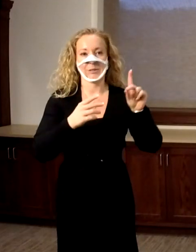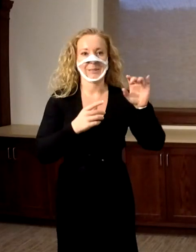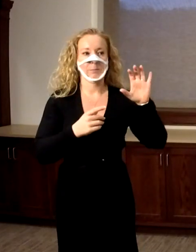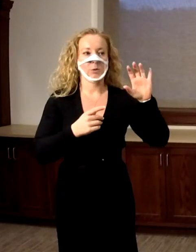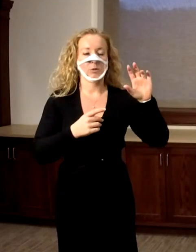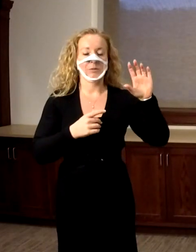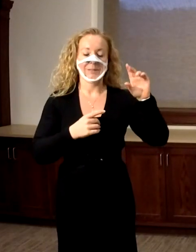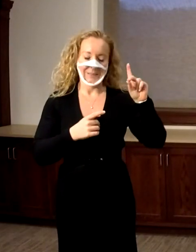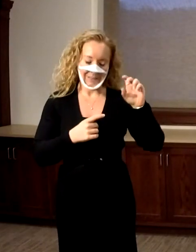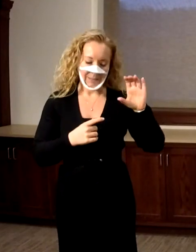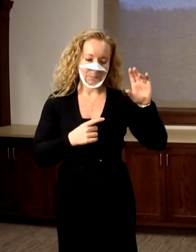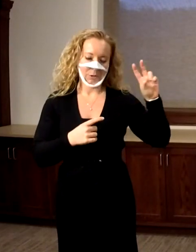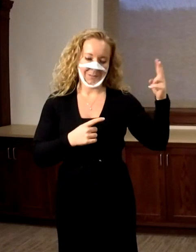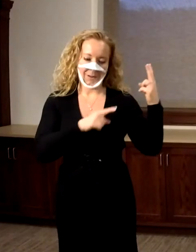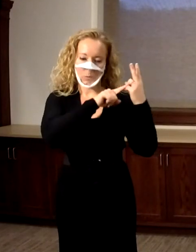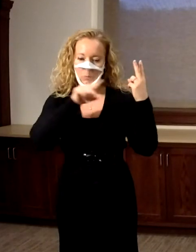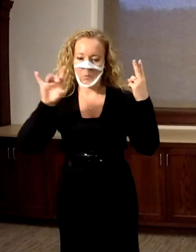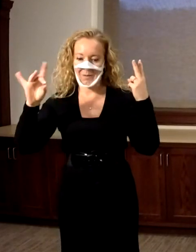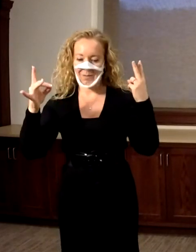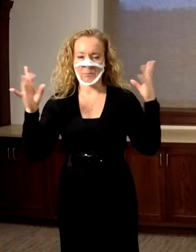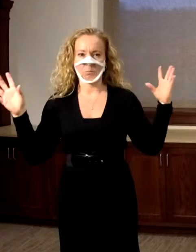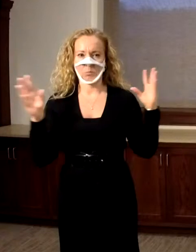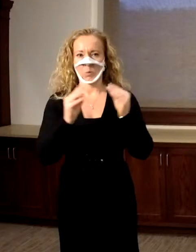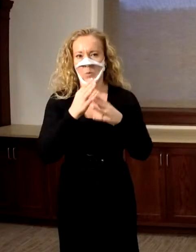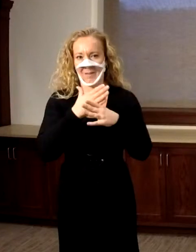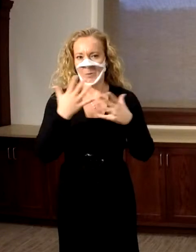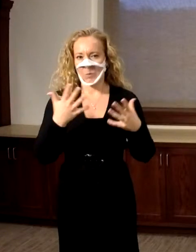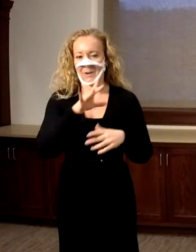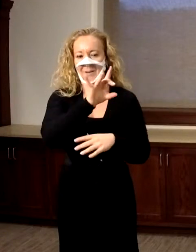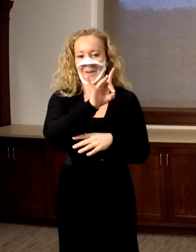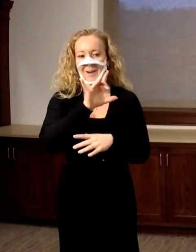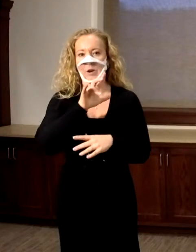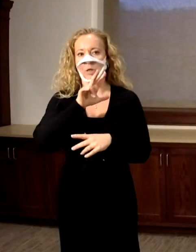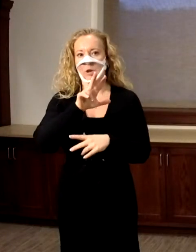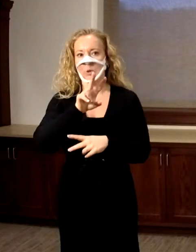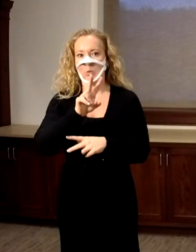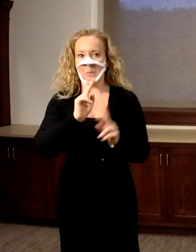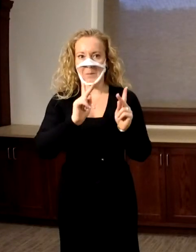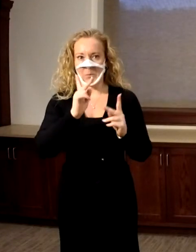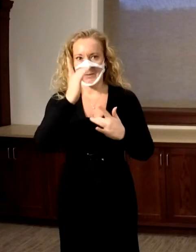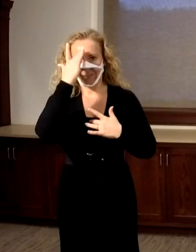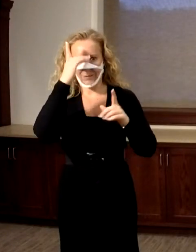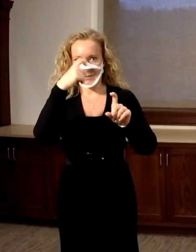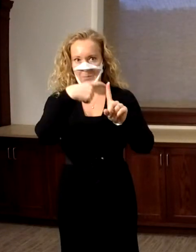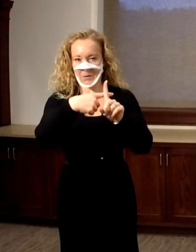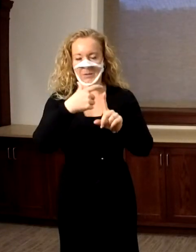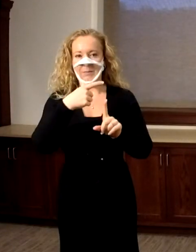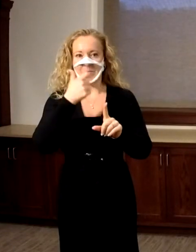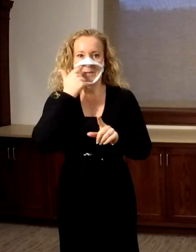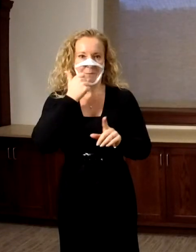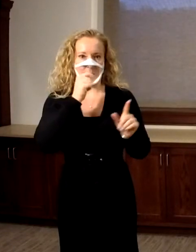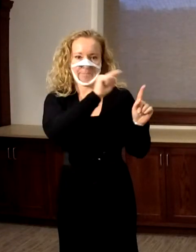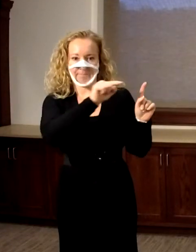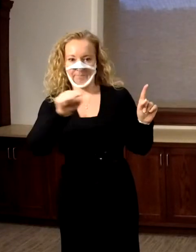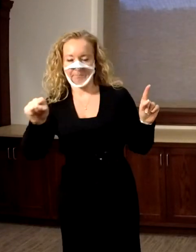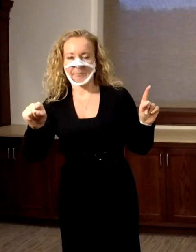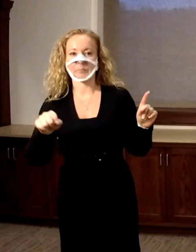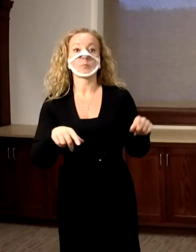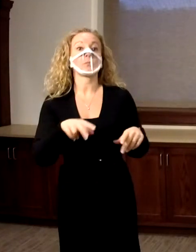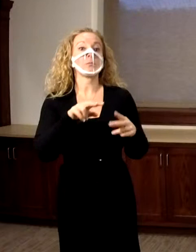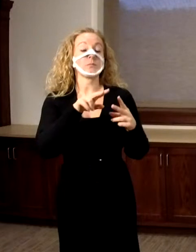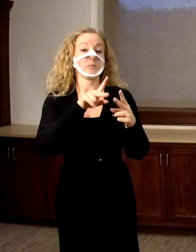8th is 832 cases per day. This includes cases diagnosed with